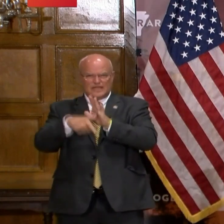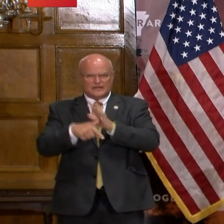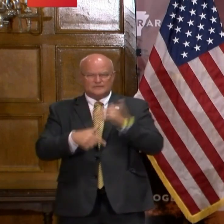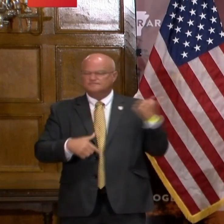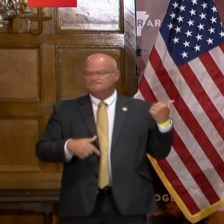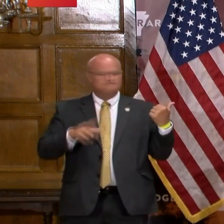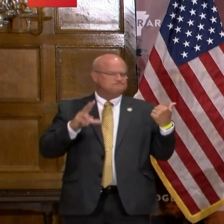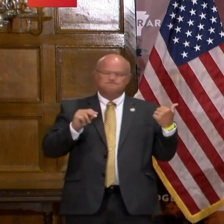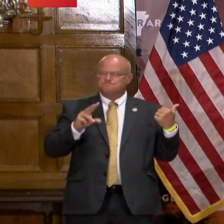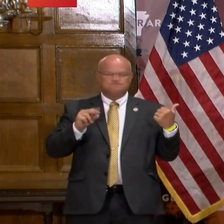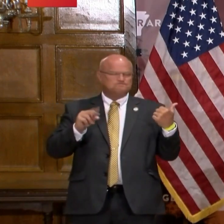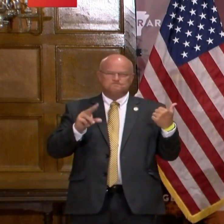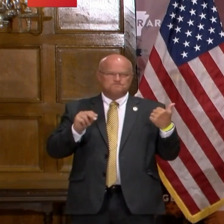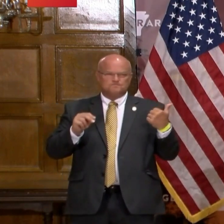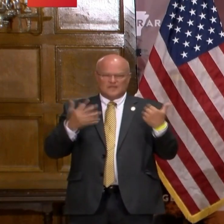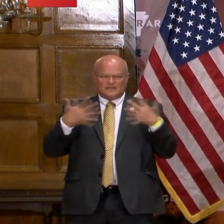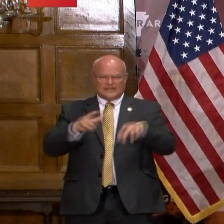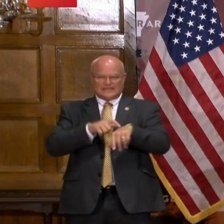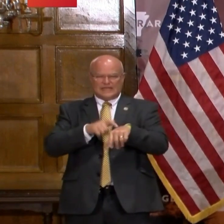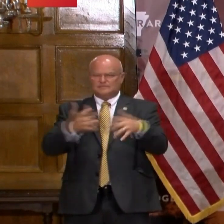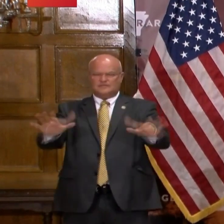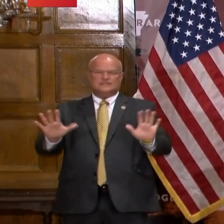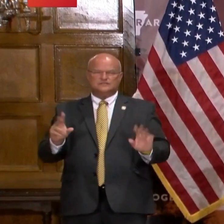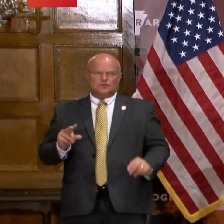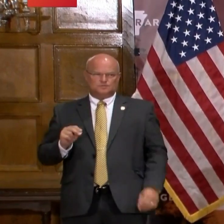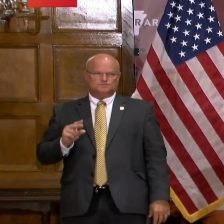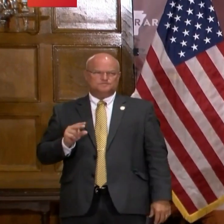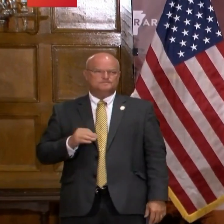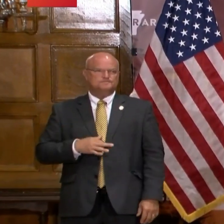No, we do not follow them after that period of time.